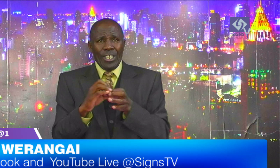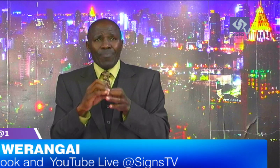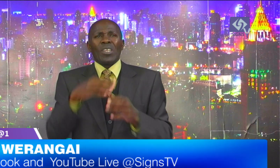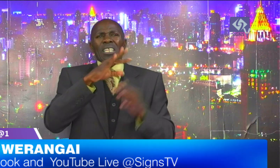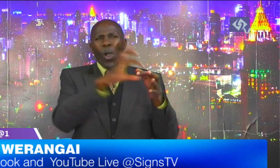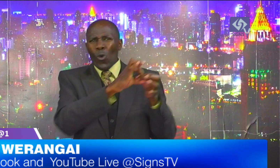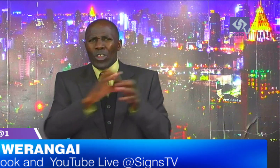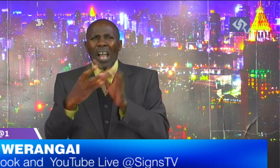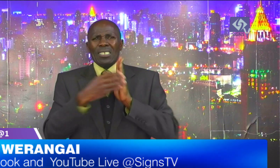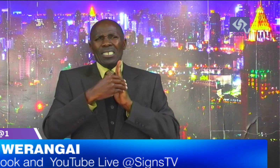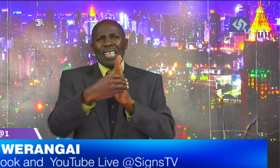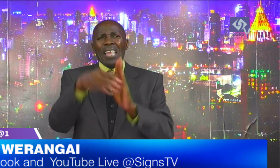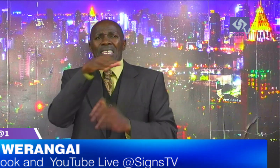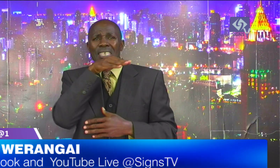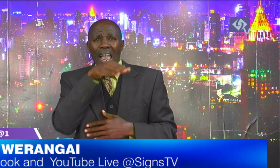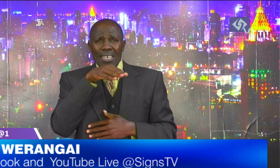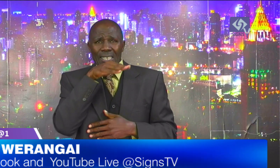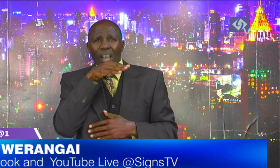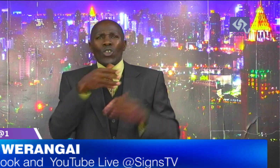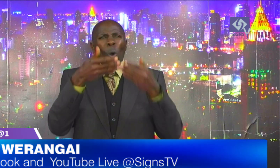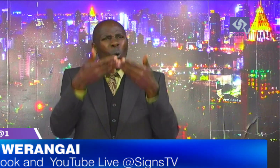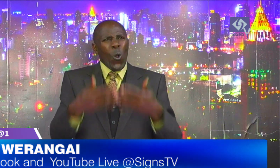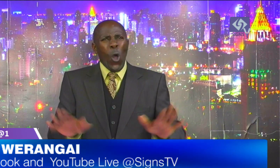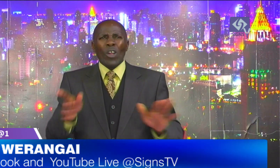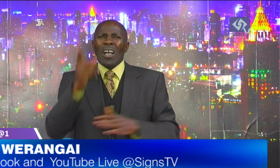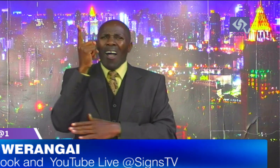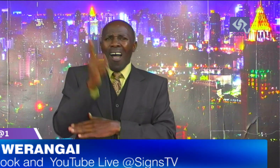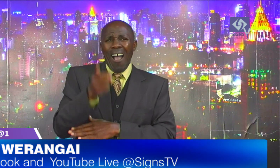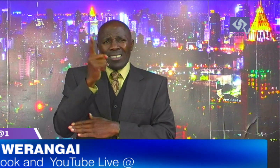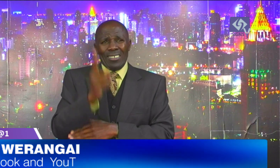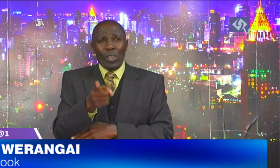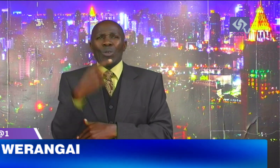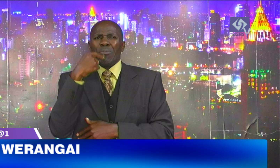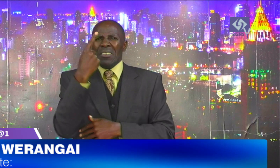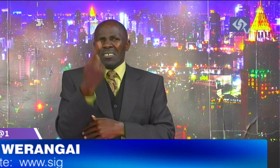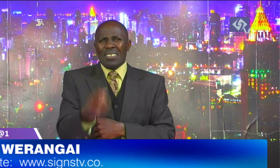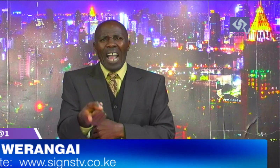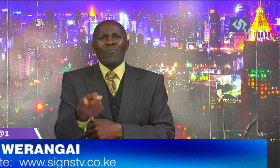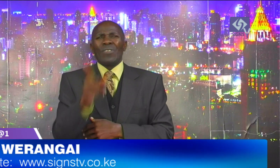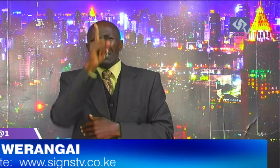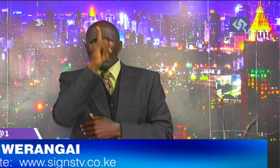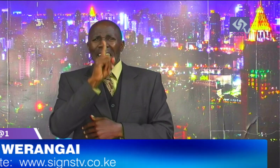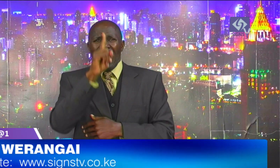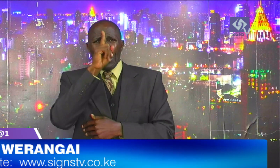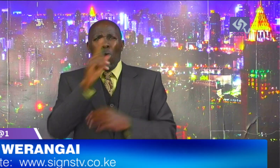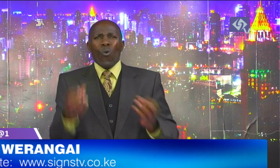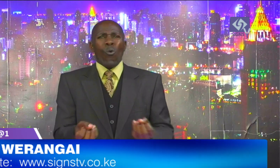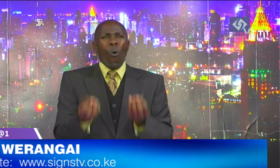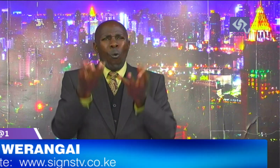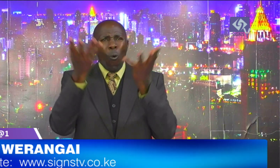Nitatu threat to sugar cartels. Azimio leader Raila Odinga has condemned the threat, saying it is a